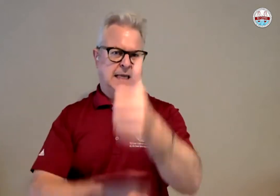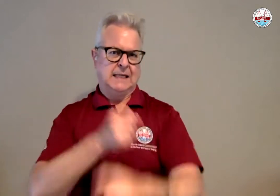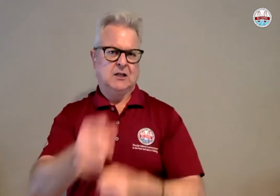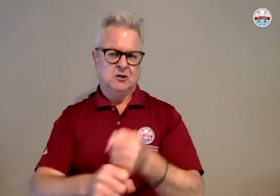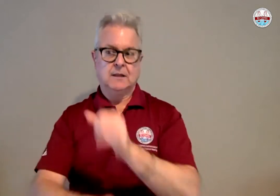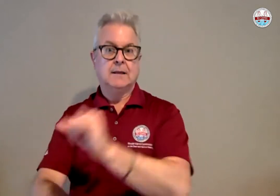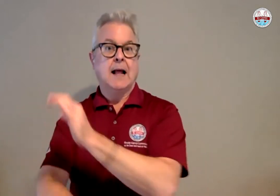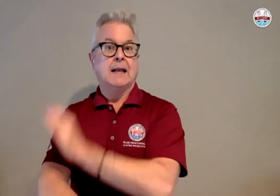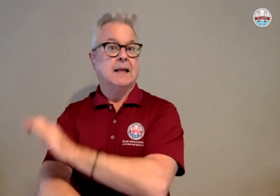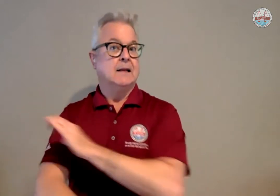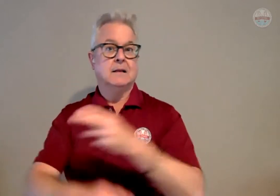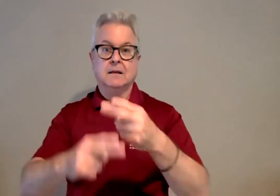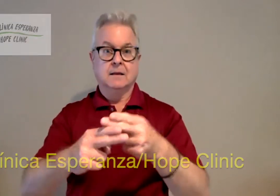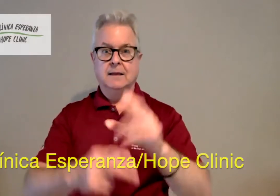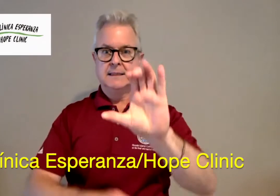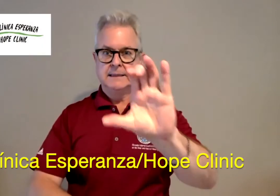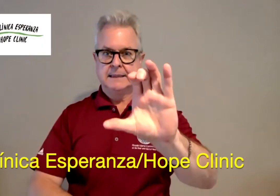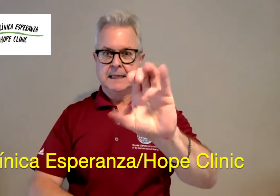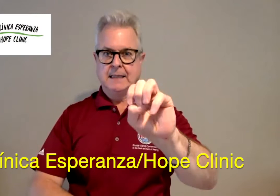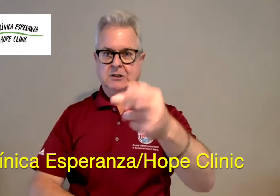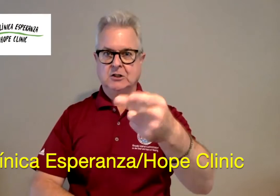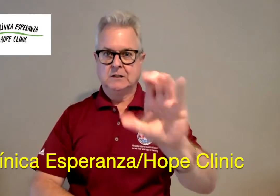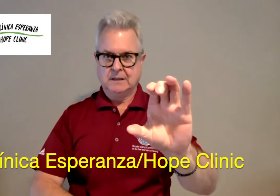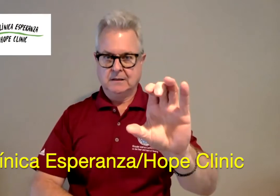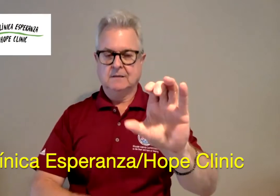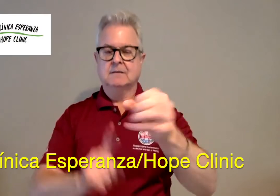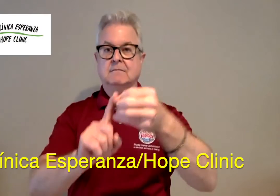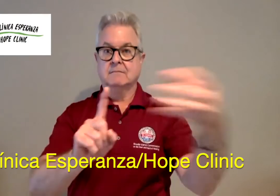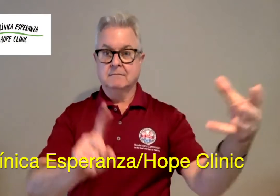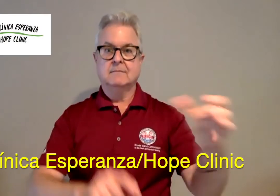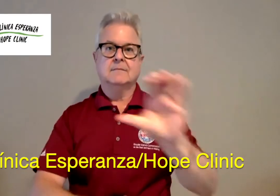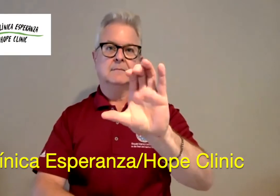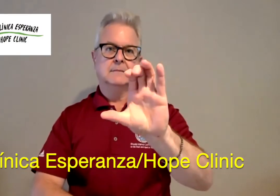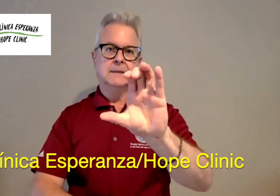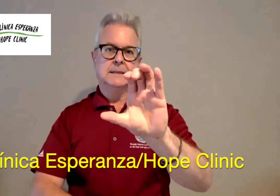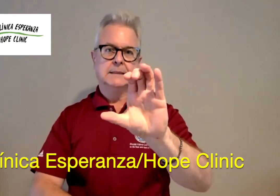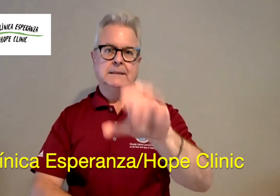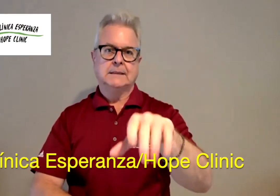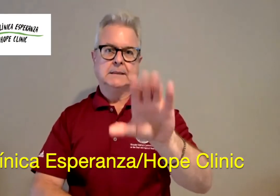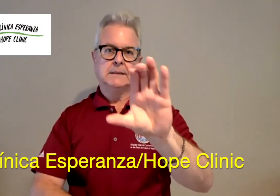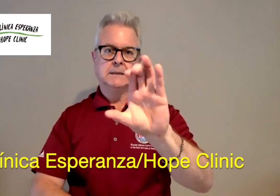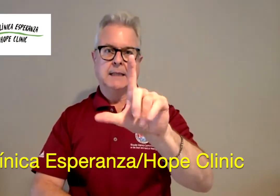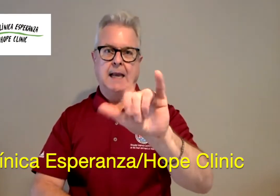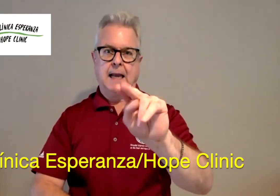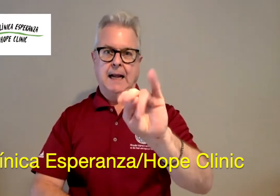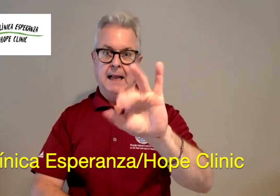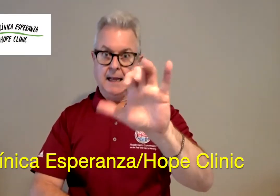awarded this contract has been in business for the last 10 years, since 2010. They are known as CEHC, otherwise known